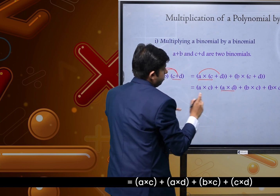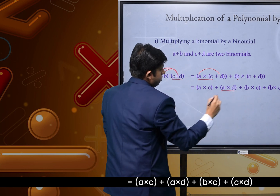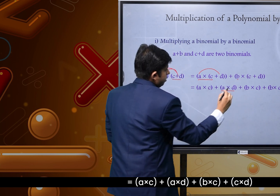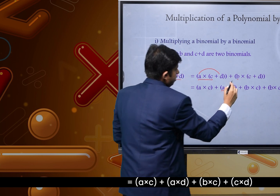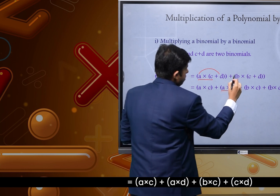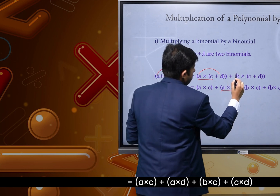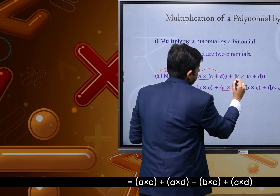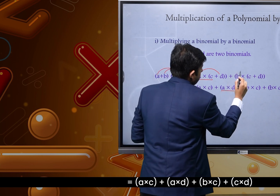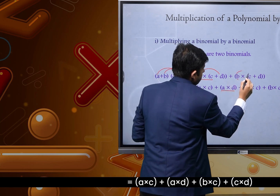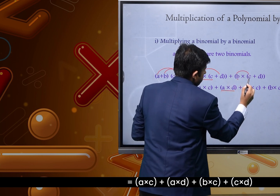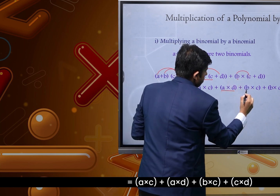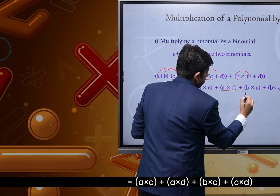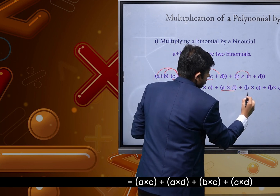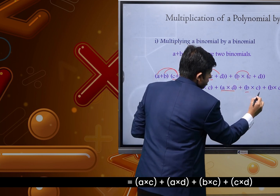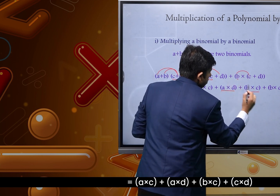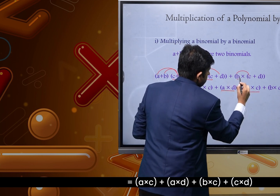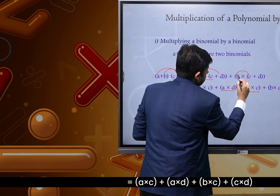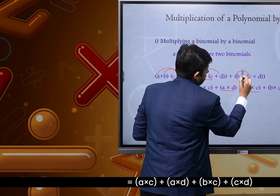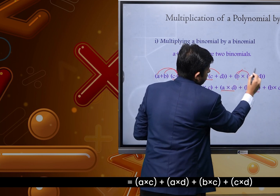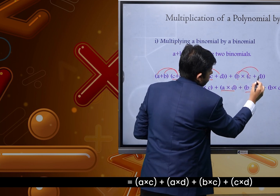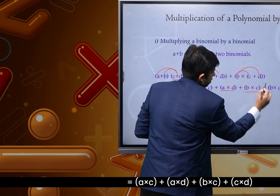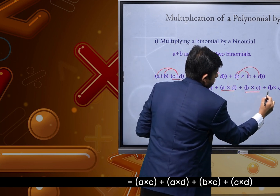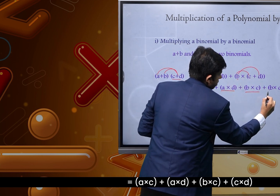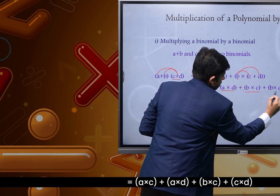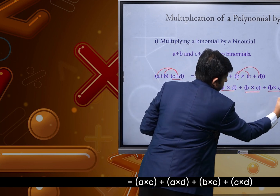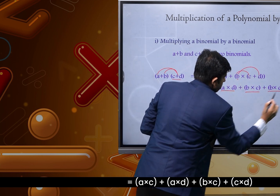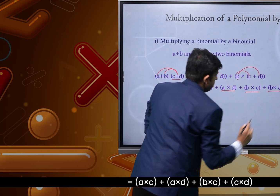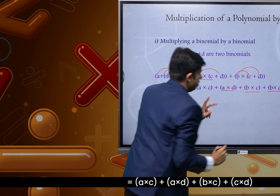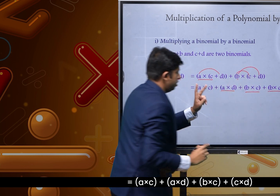plus b into c plus b into d.